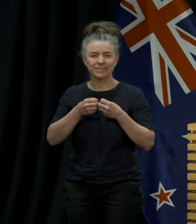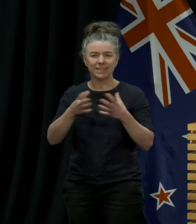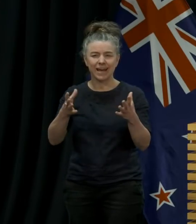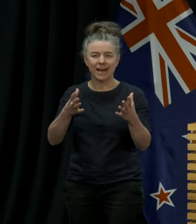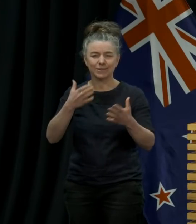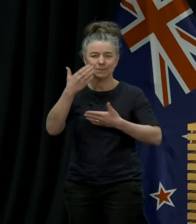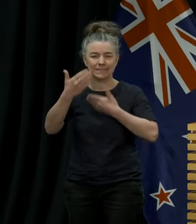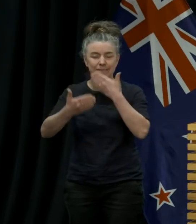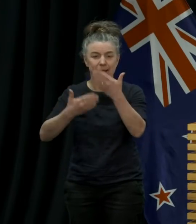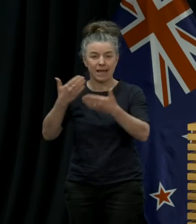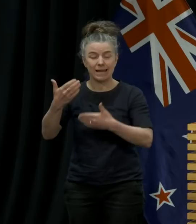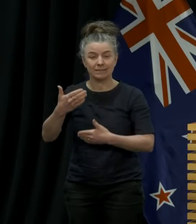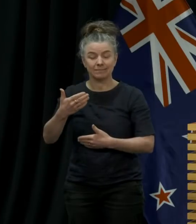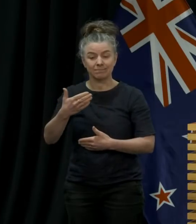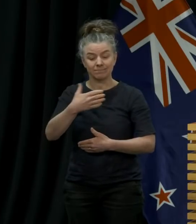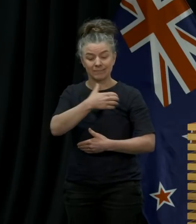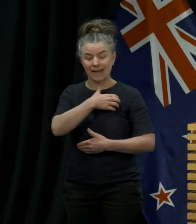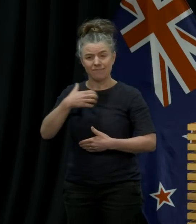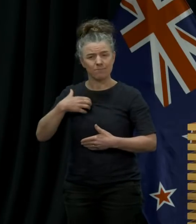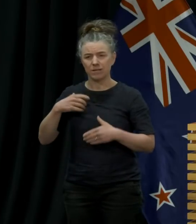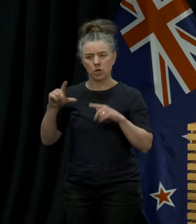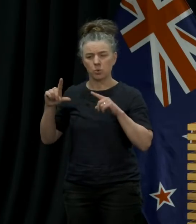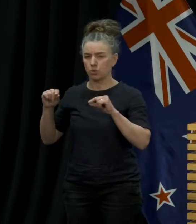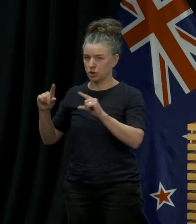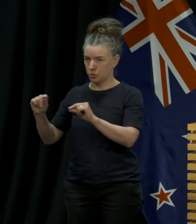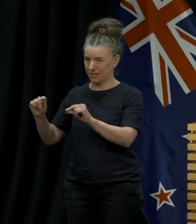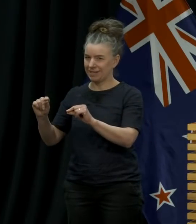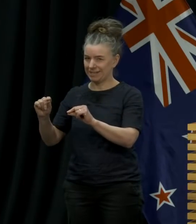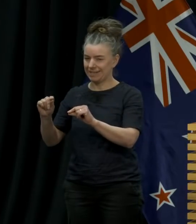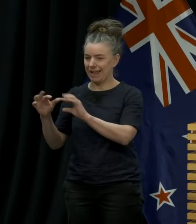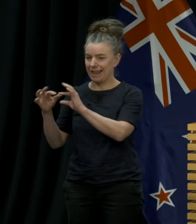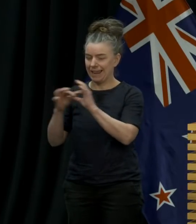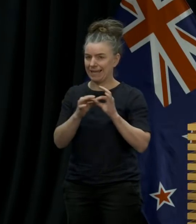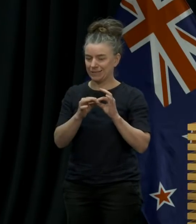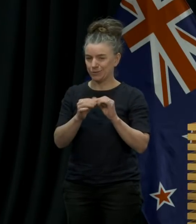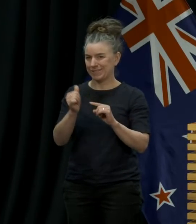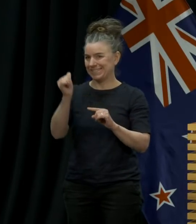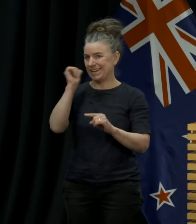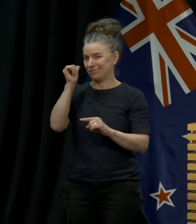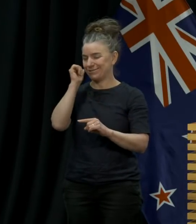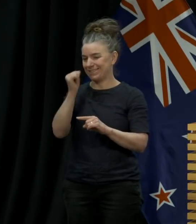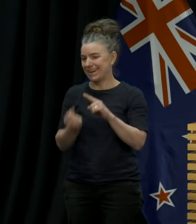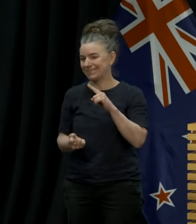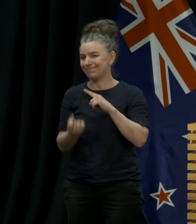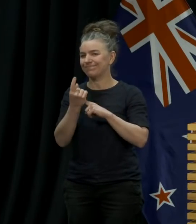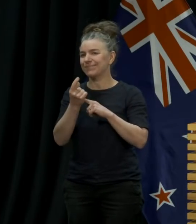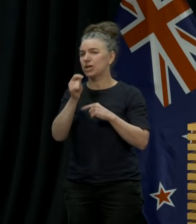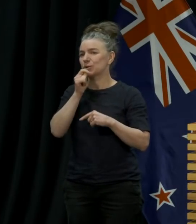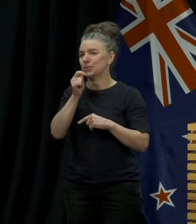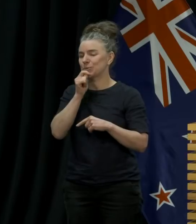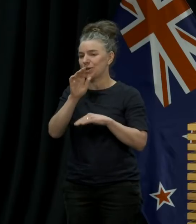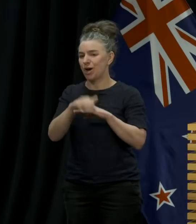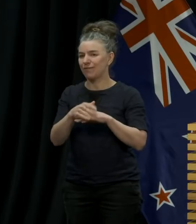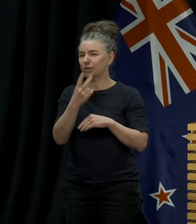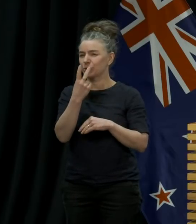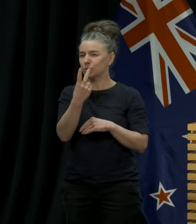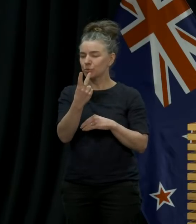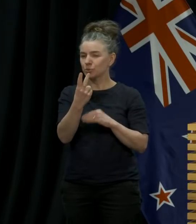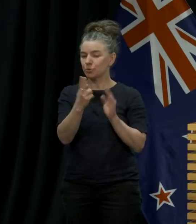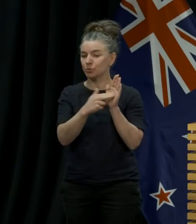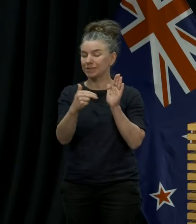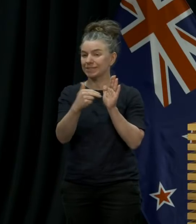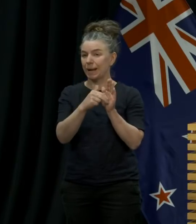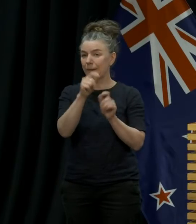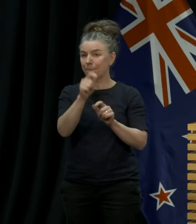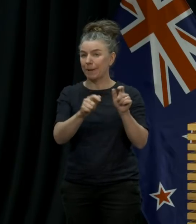the action that we have taken in the aftermath of yesterday's news that 2 New Zealand